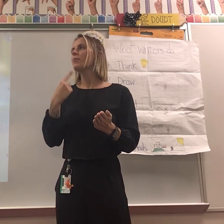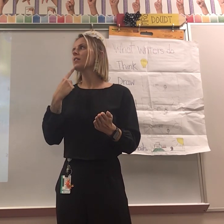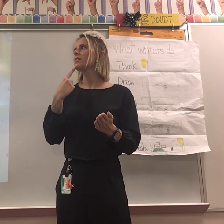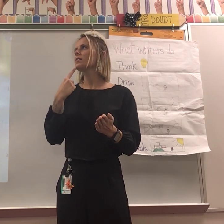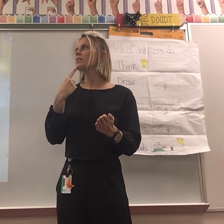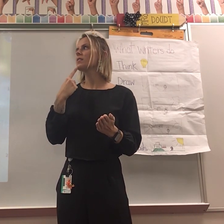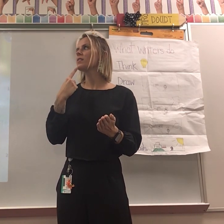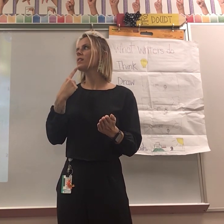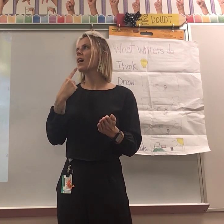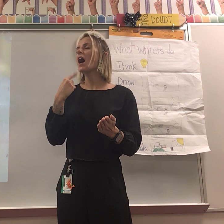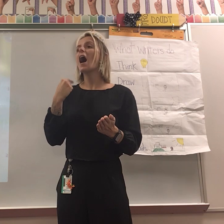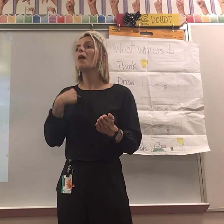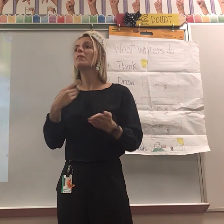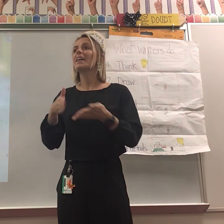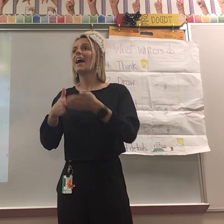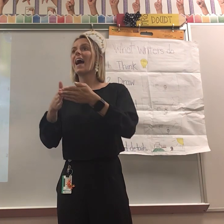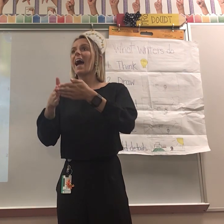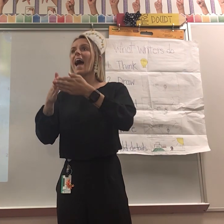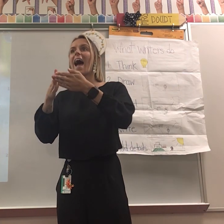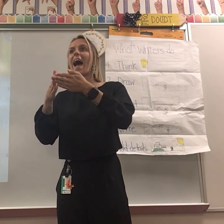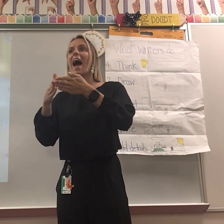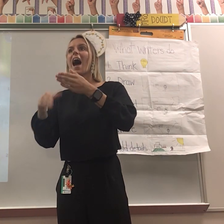gonna add another layer to what a quote can be.